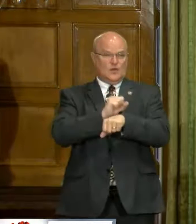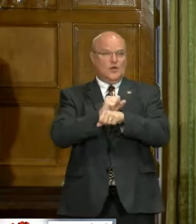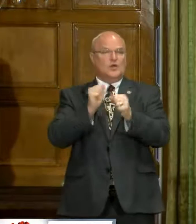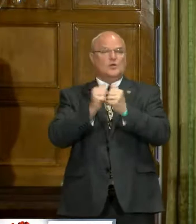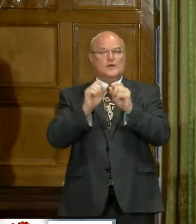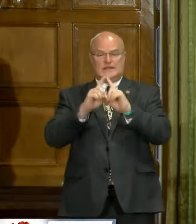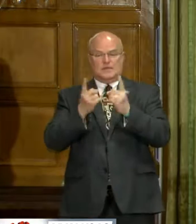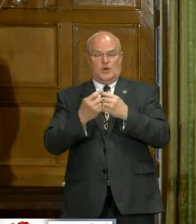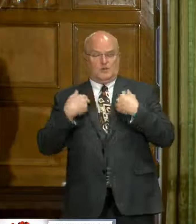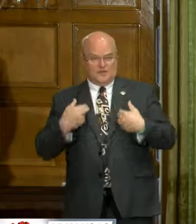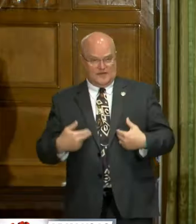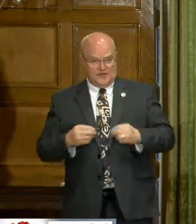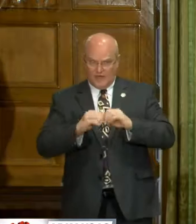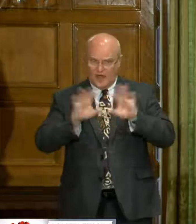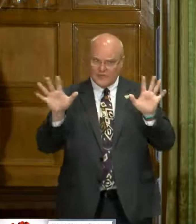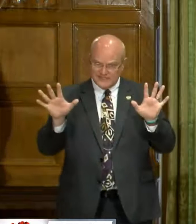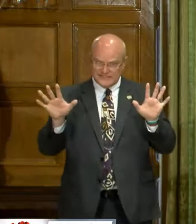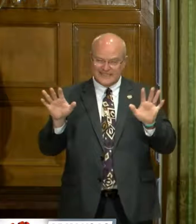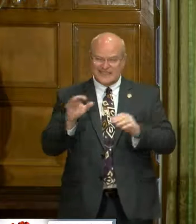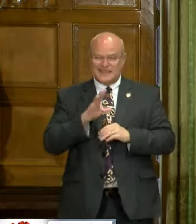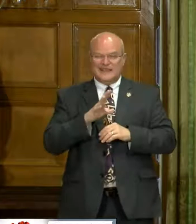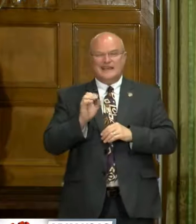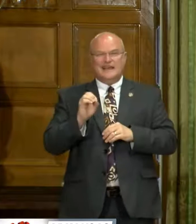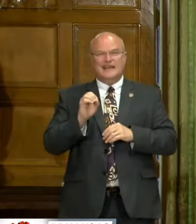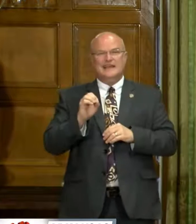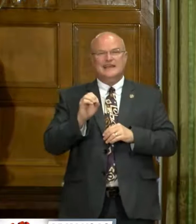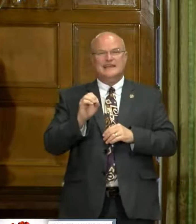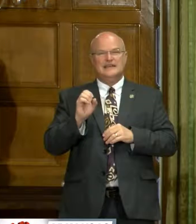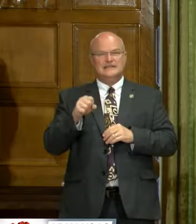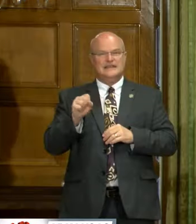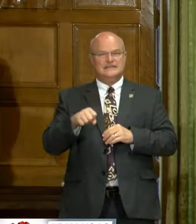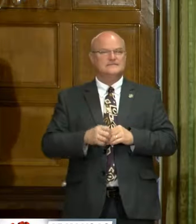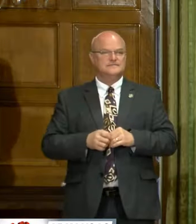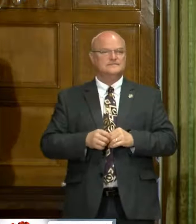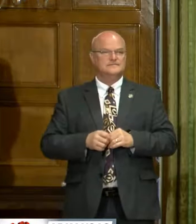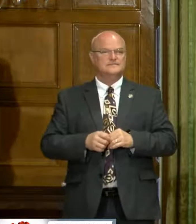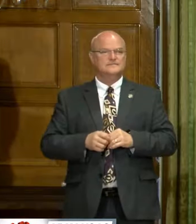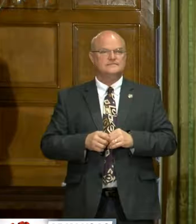working with the Department of Health, obviously. Yes.